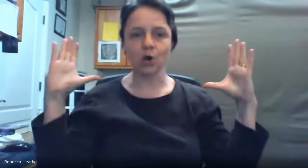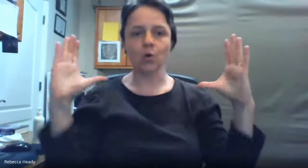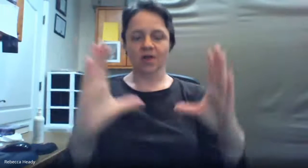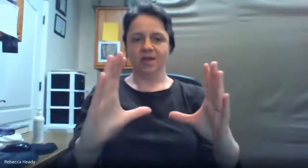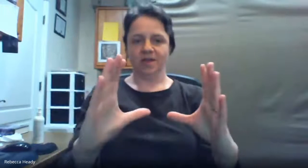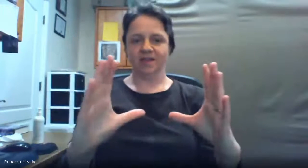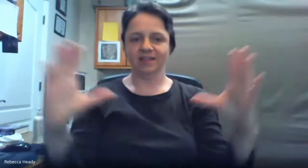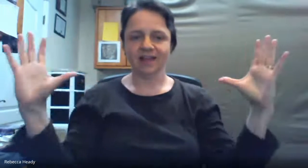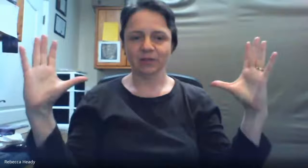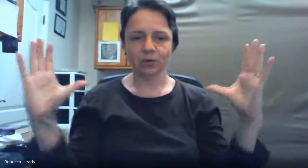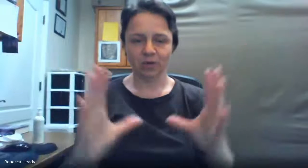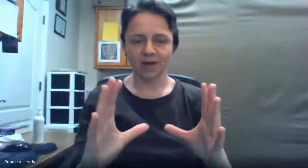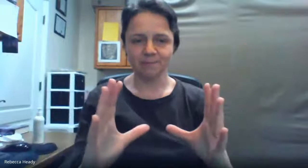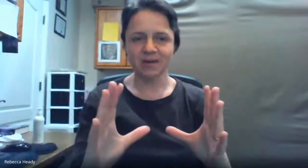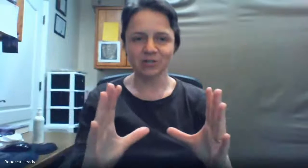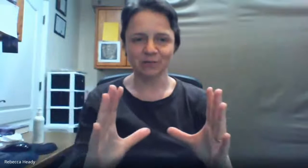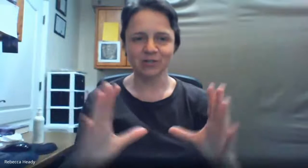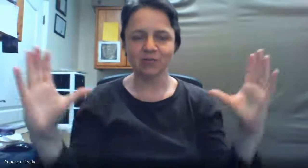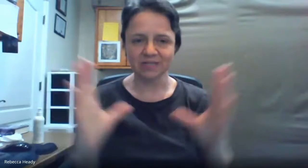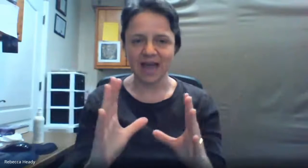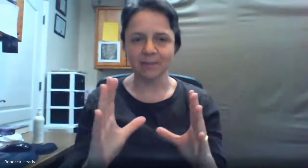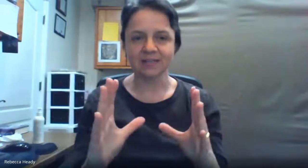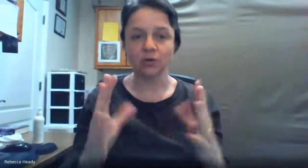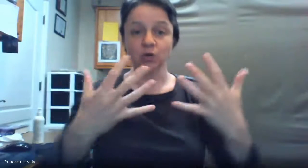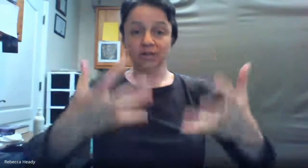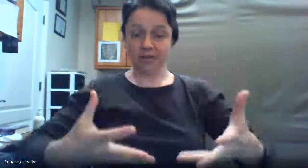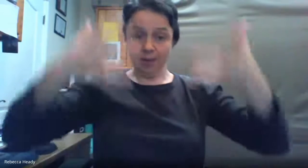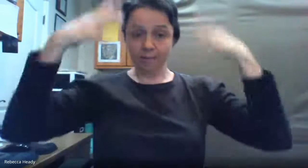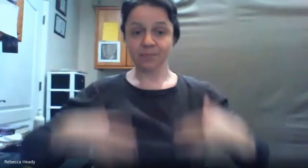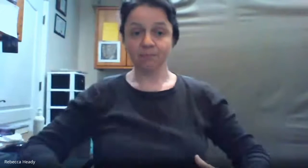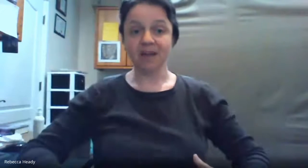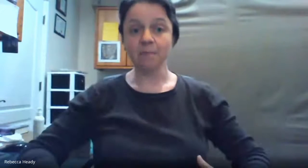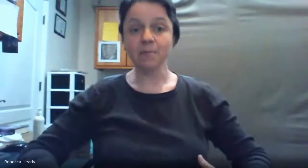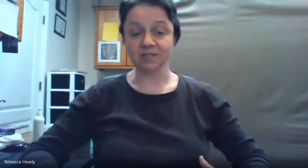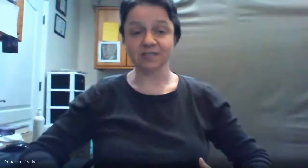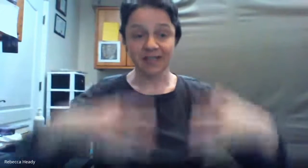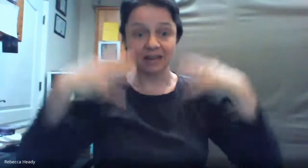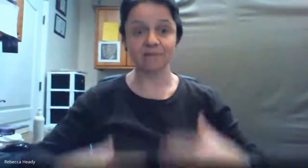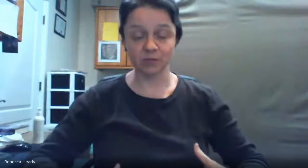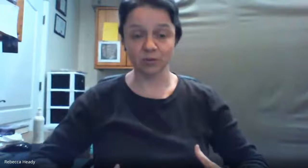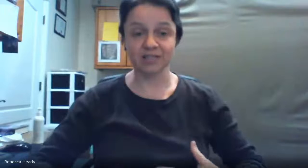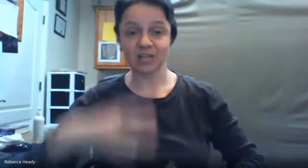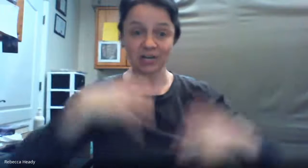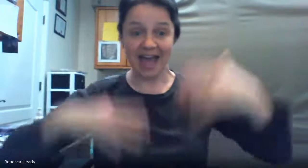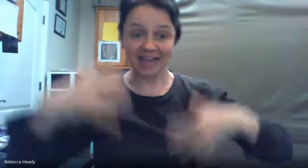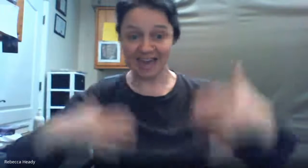show like a little miniature version of what's happening. So you can become the person, like in first person, like you're going to act it